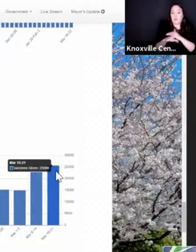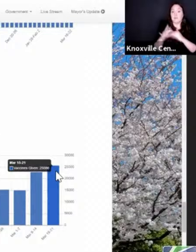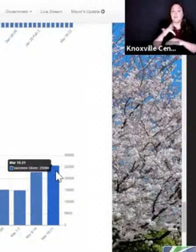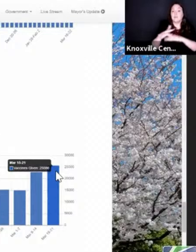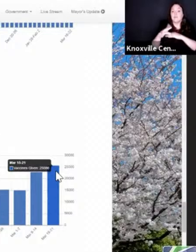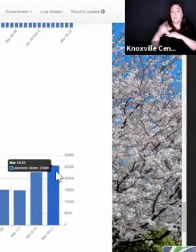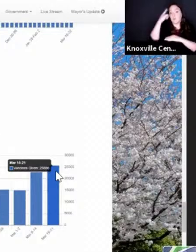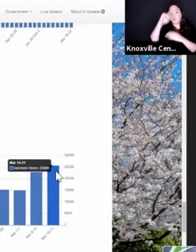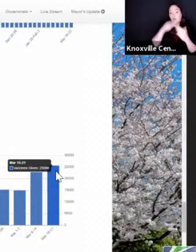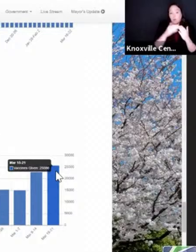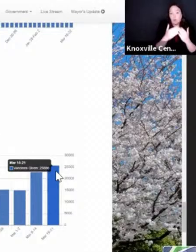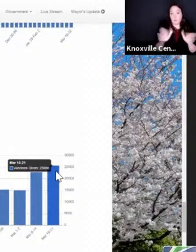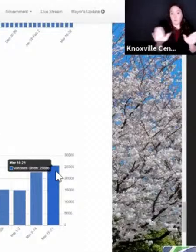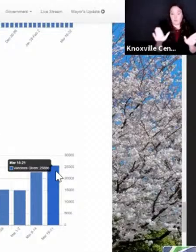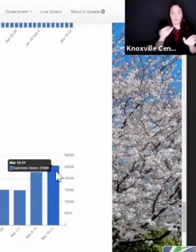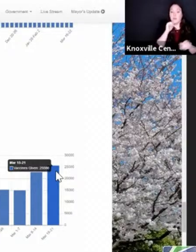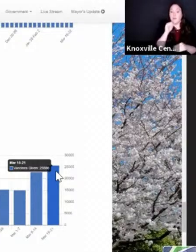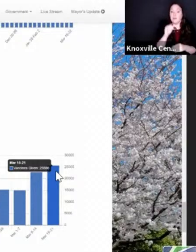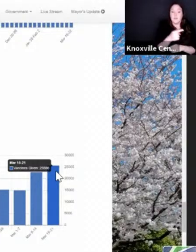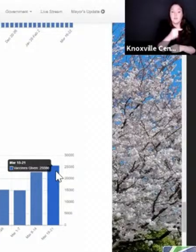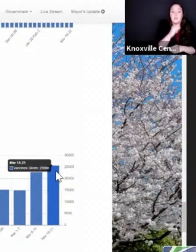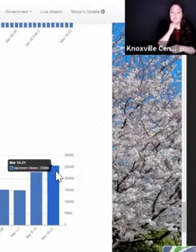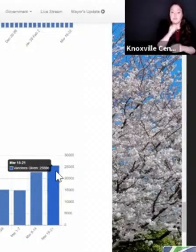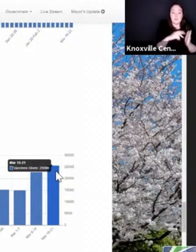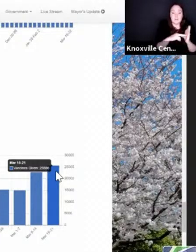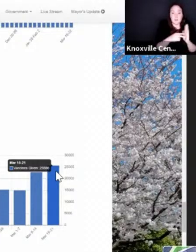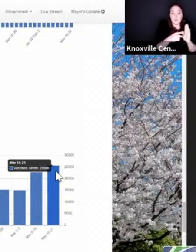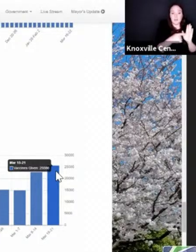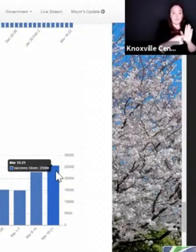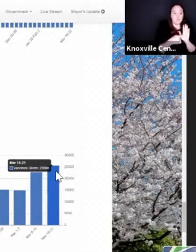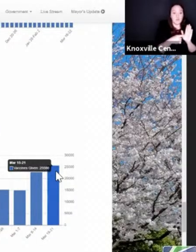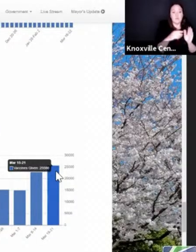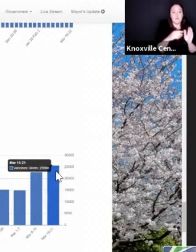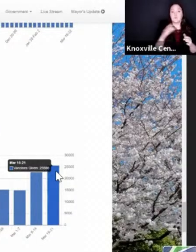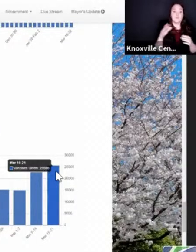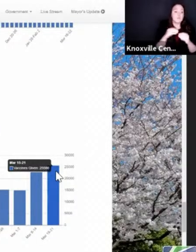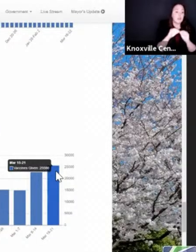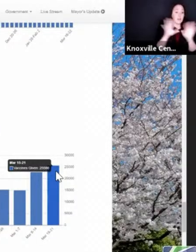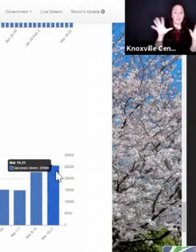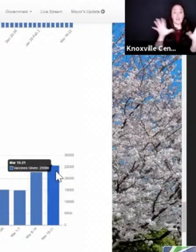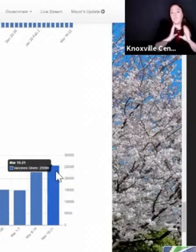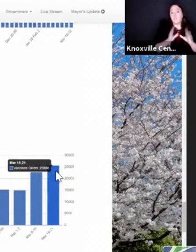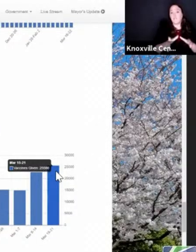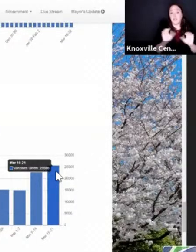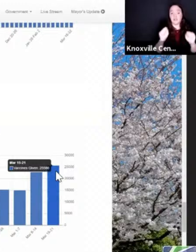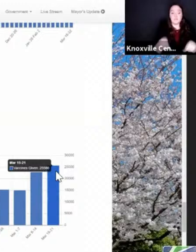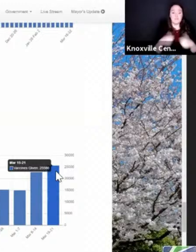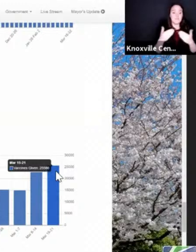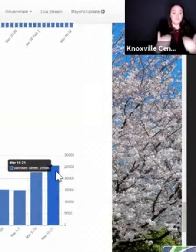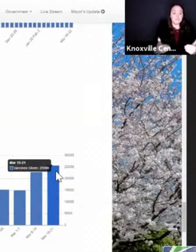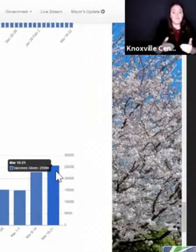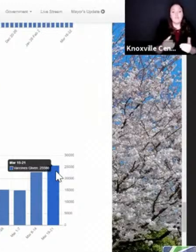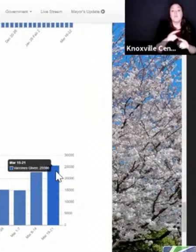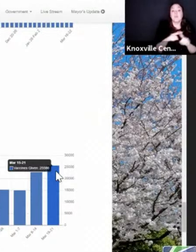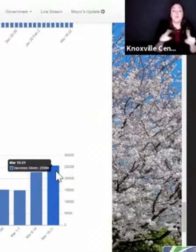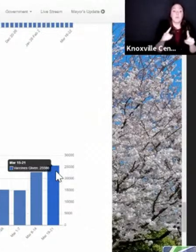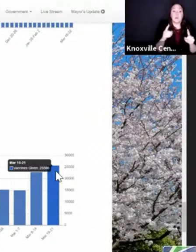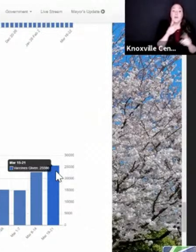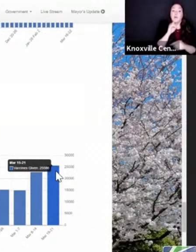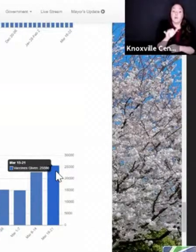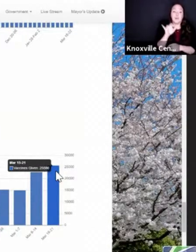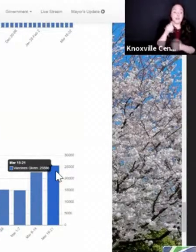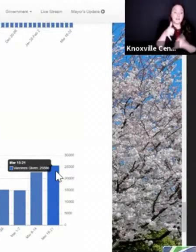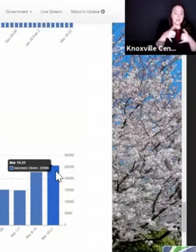public. This is no way intended to be an indication that we are fully out of the woods. We absolutely, and it's the theme of the day, still